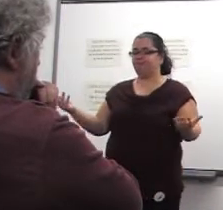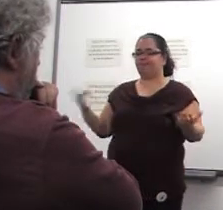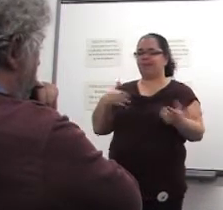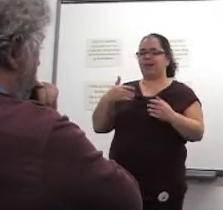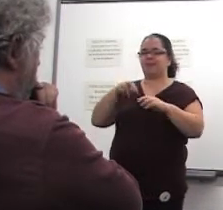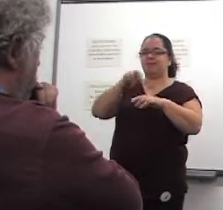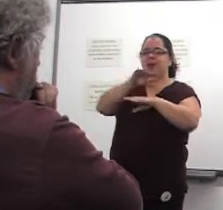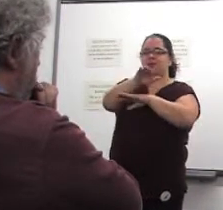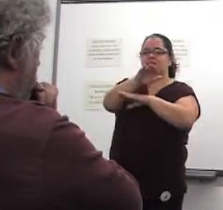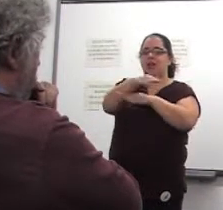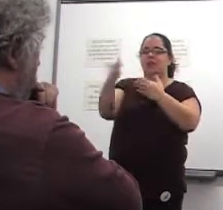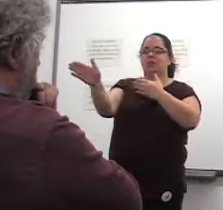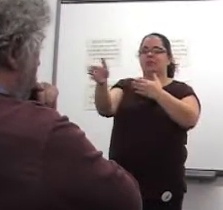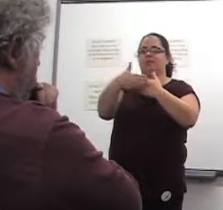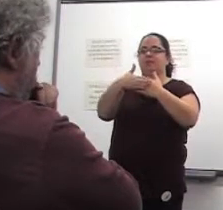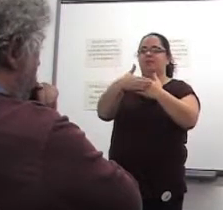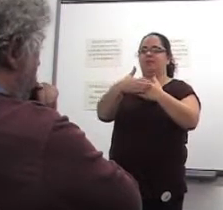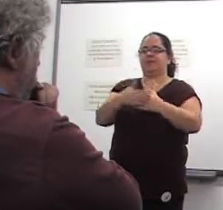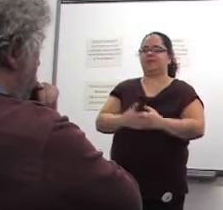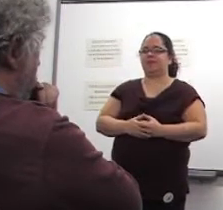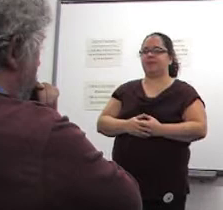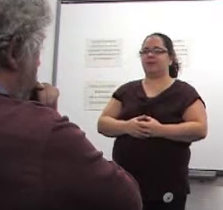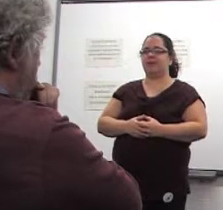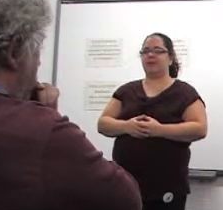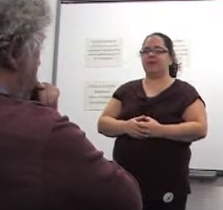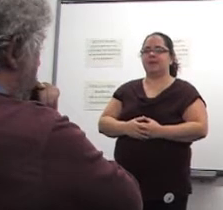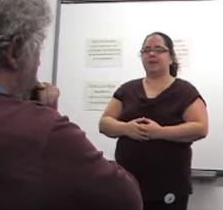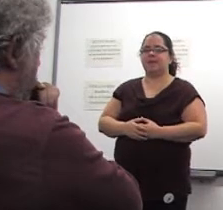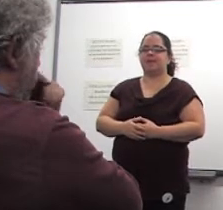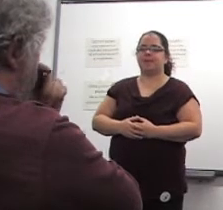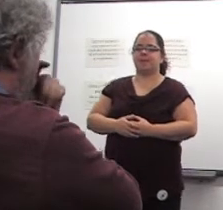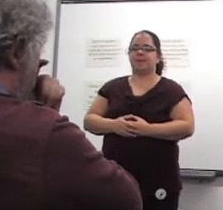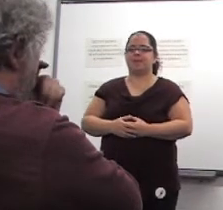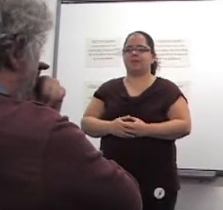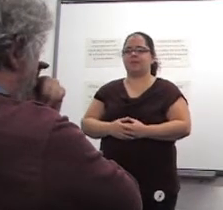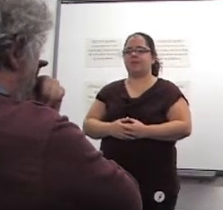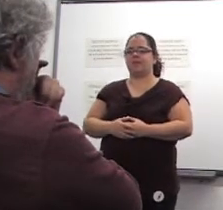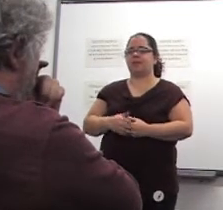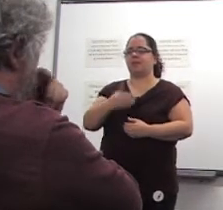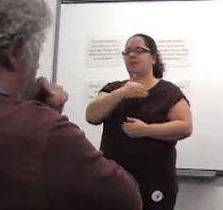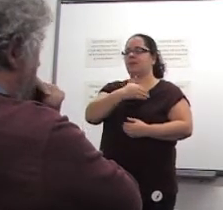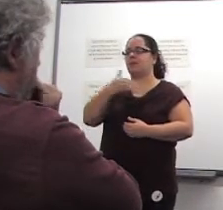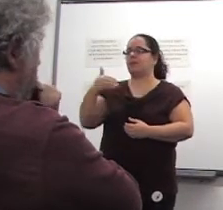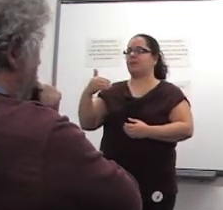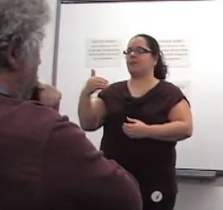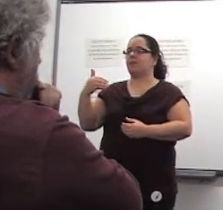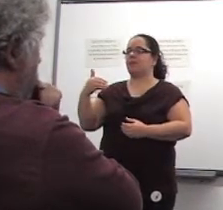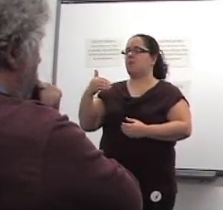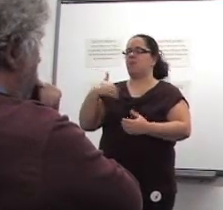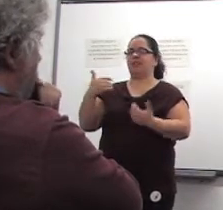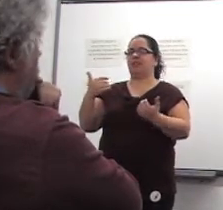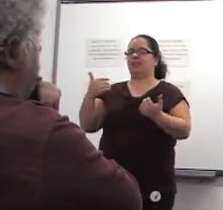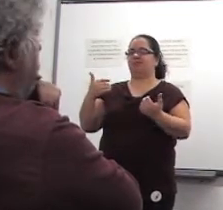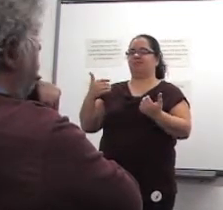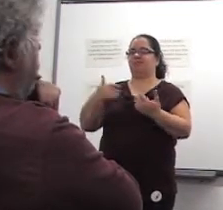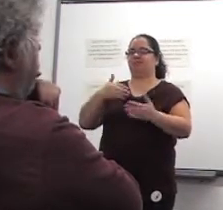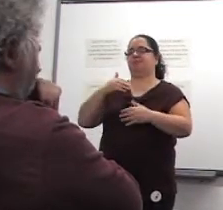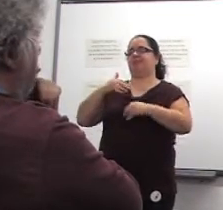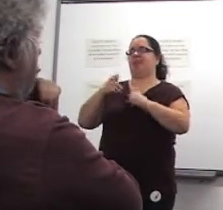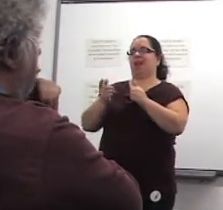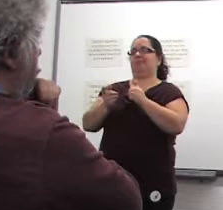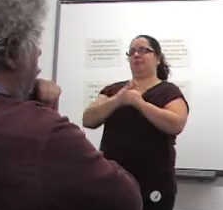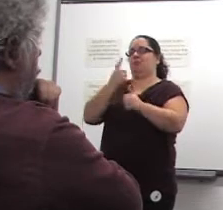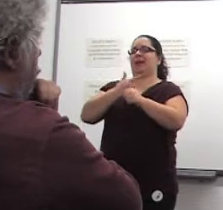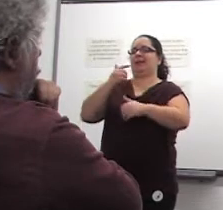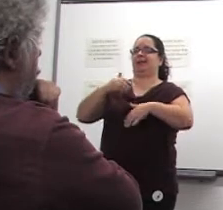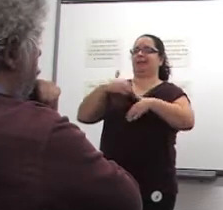winced, without knowing he did so. He ran his morning routine on autopilot.